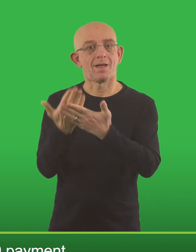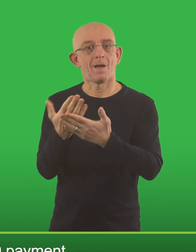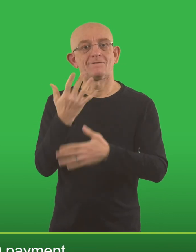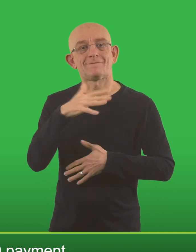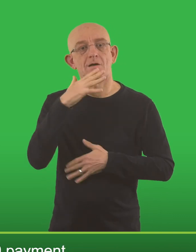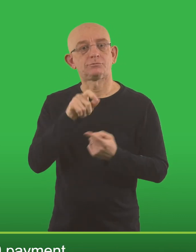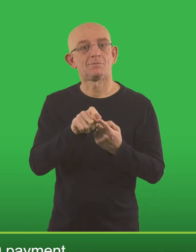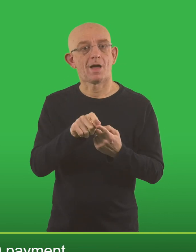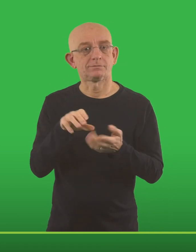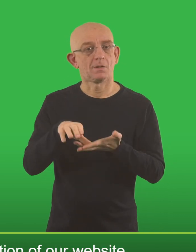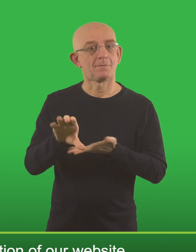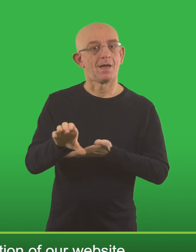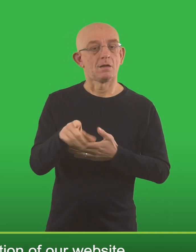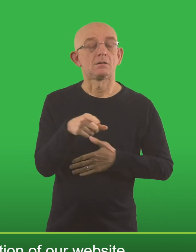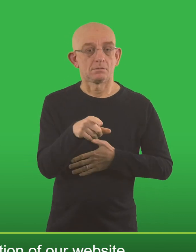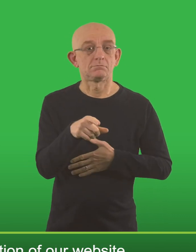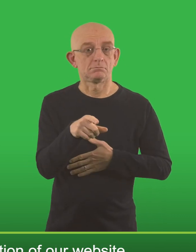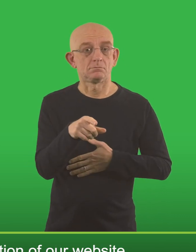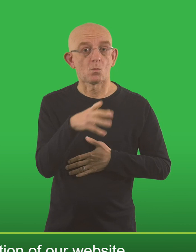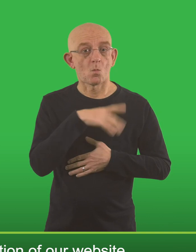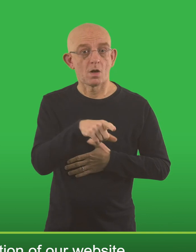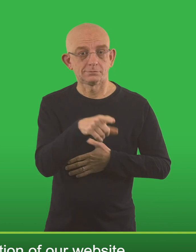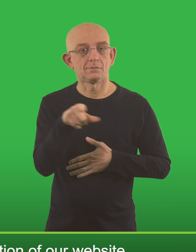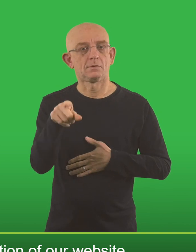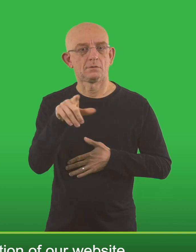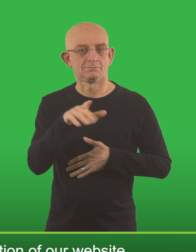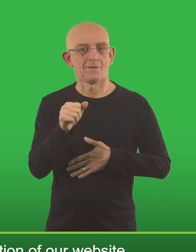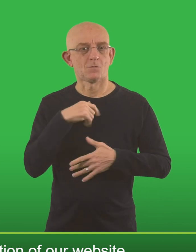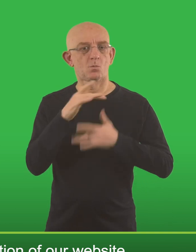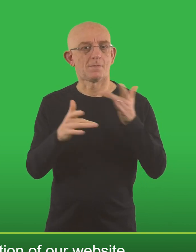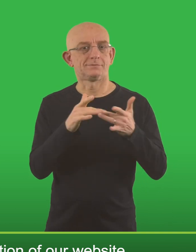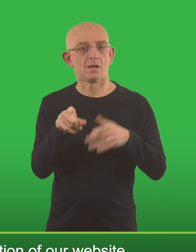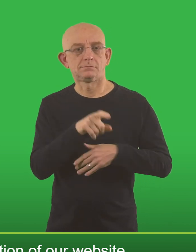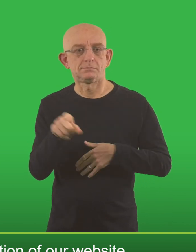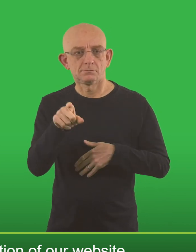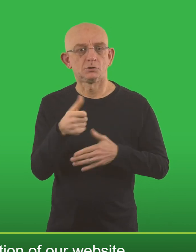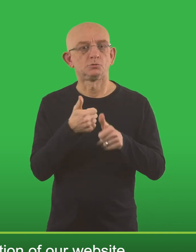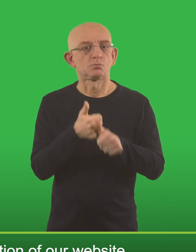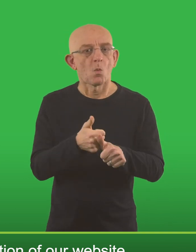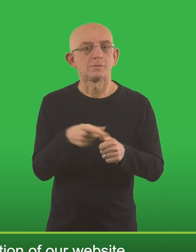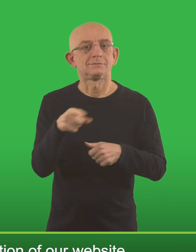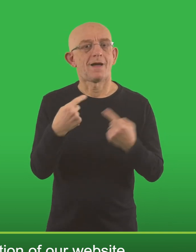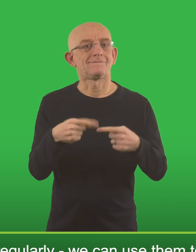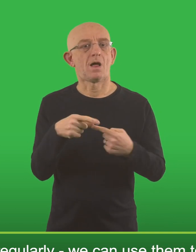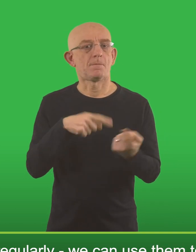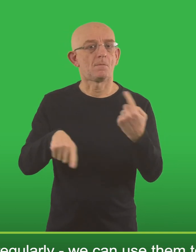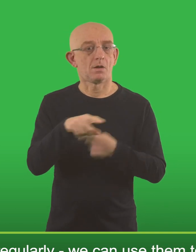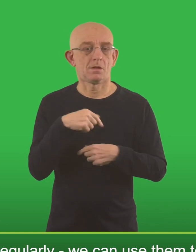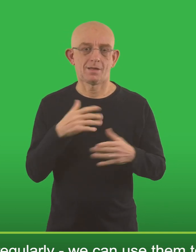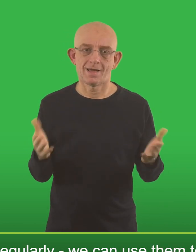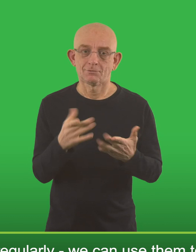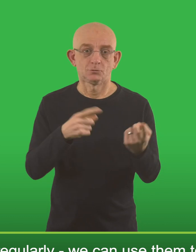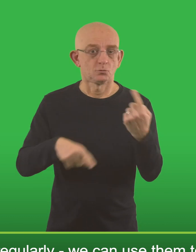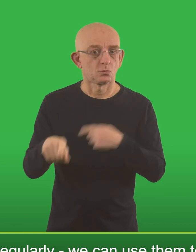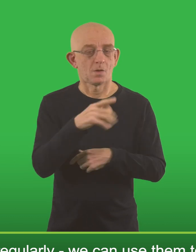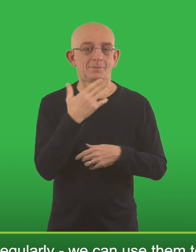for a £500 payment. So to apply for that, go to the COVID section of our website and select support available for people.